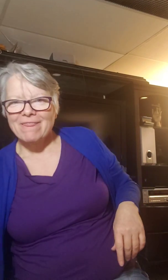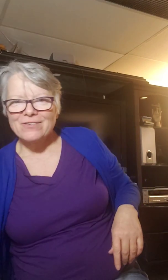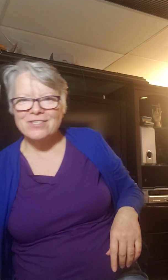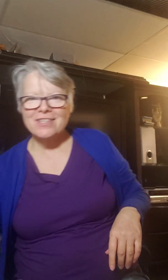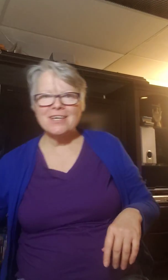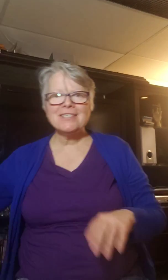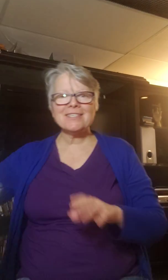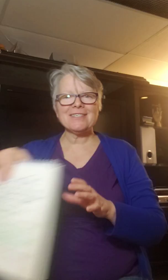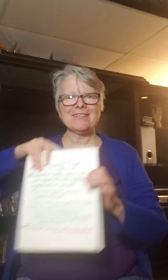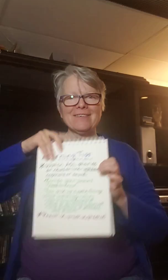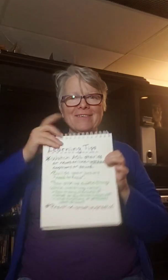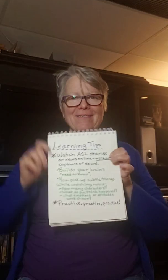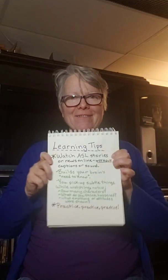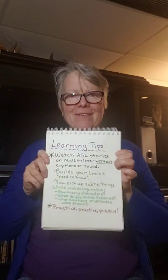there's this.